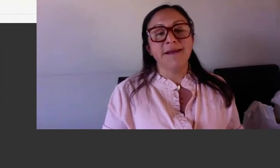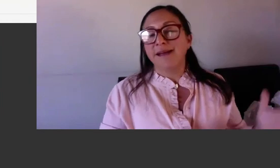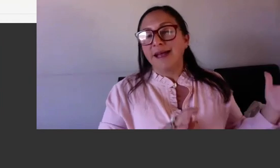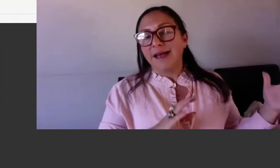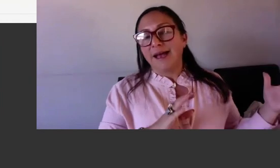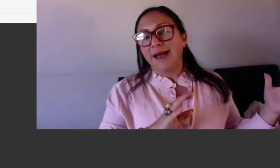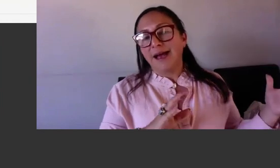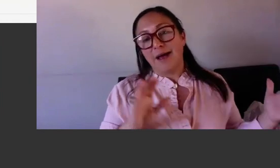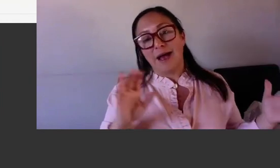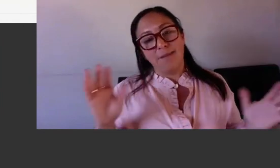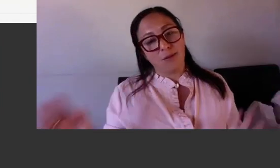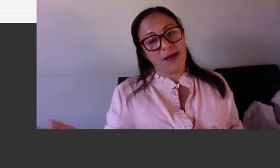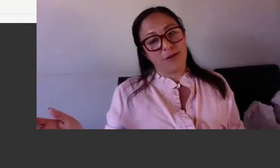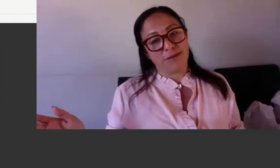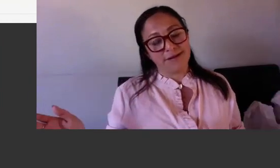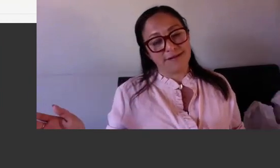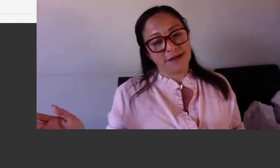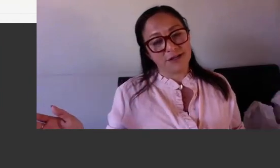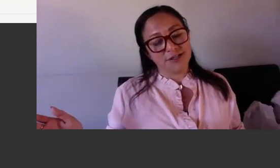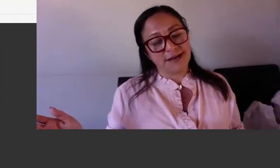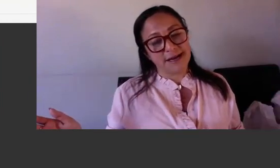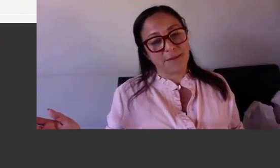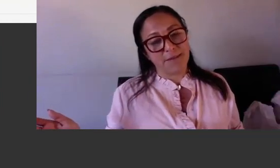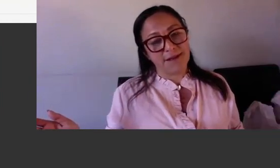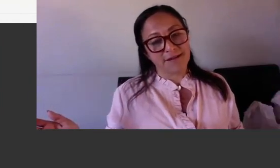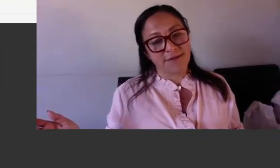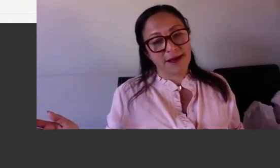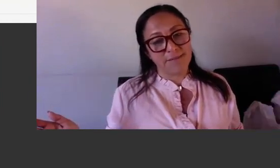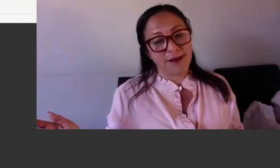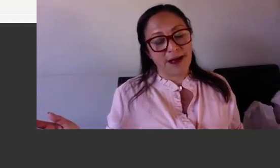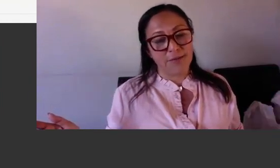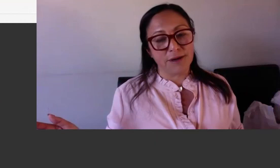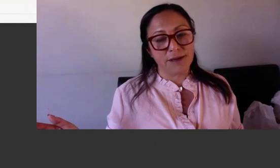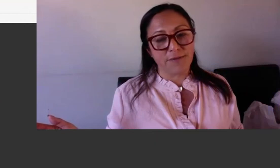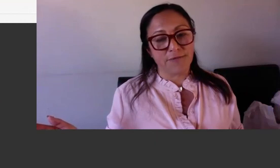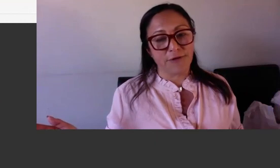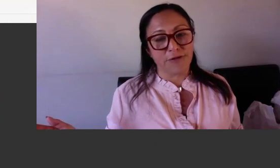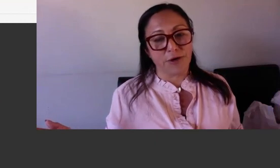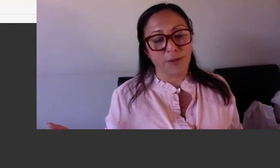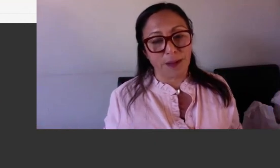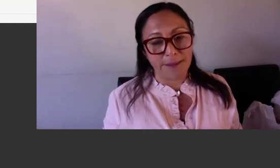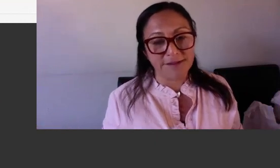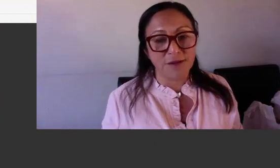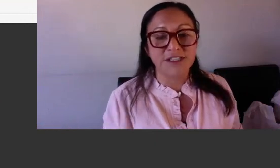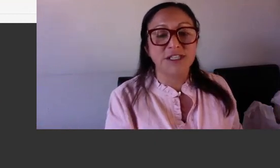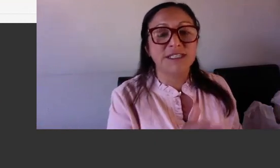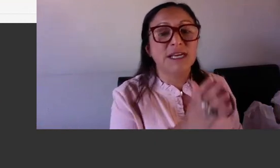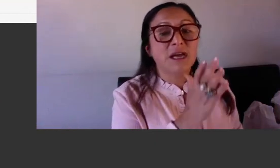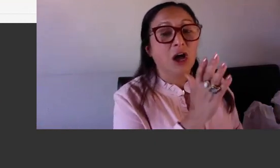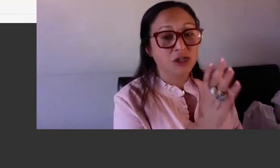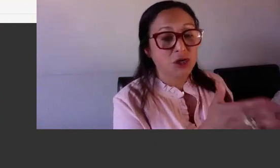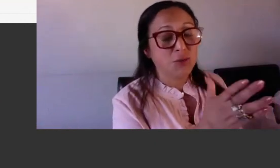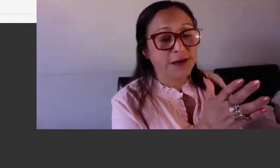Mommy, I'm okay with you guys signing mommy, that's fine, but I really prefer the verbal mama. So let's